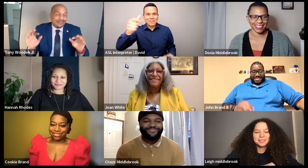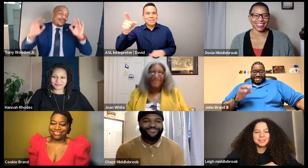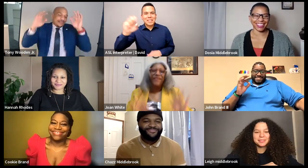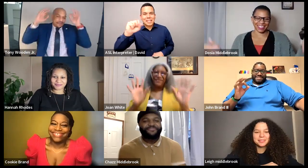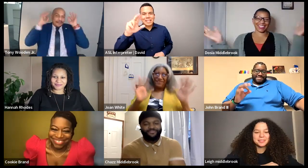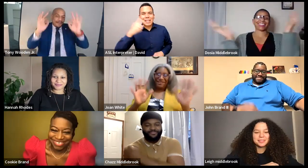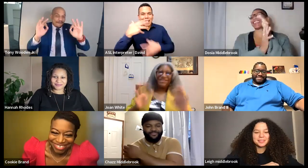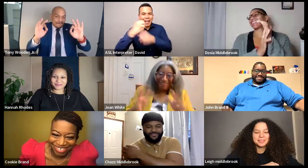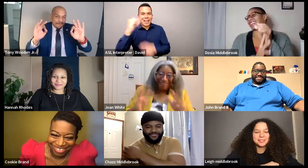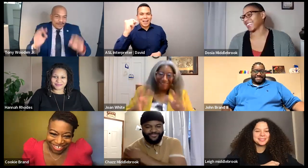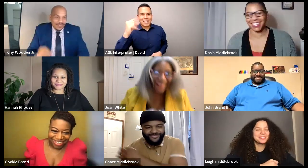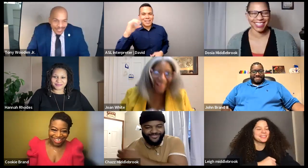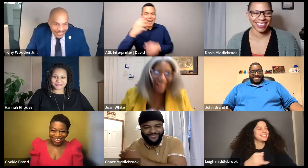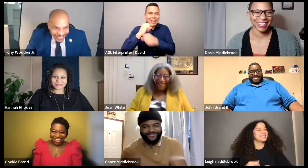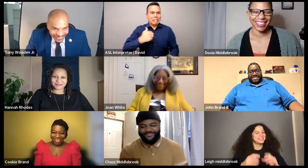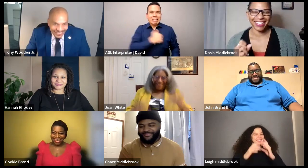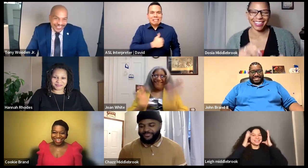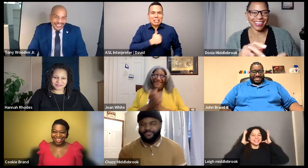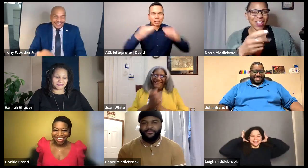I got it. Sorry, I have to make you smile for a really long time.